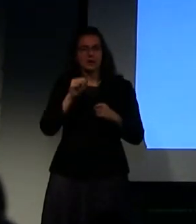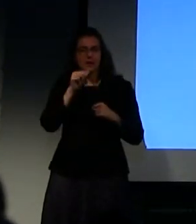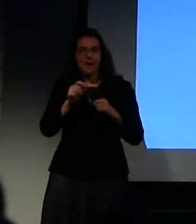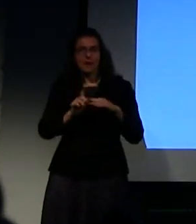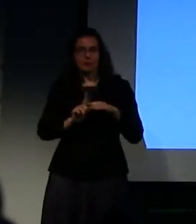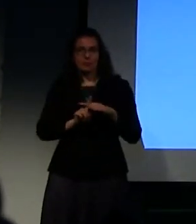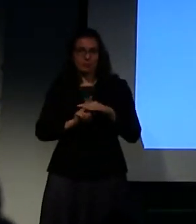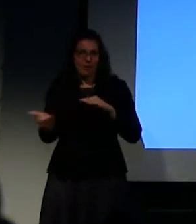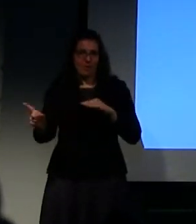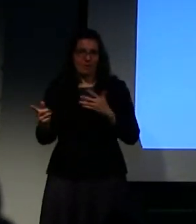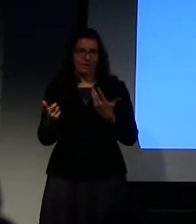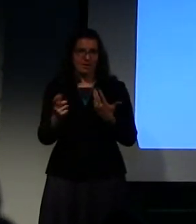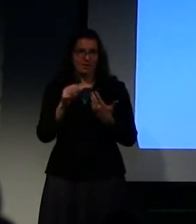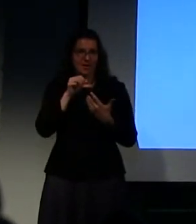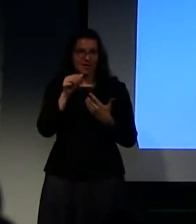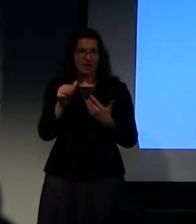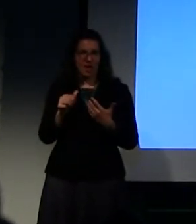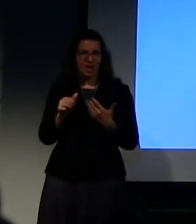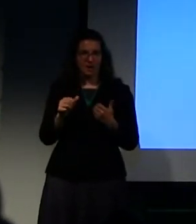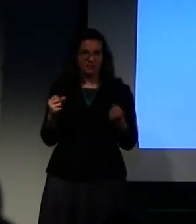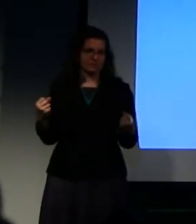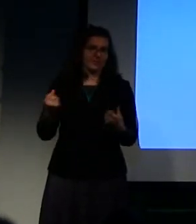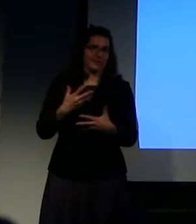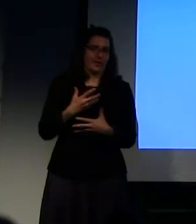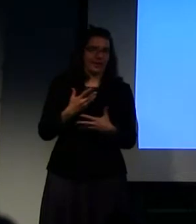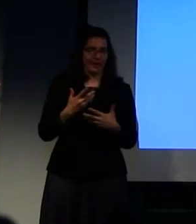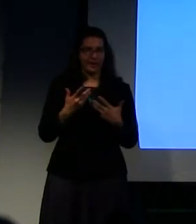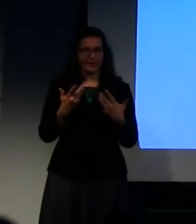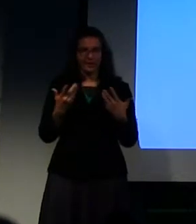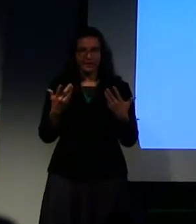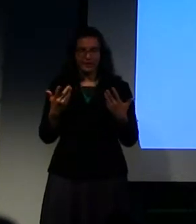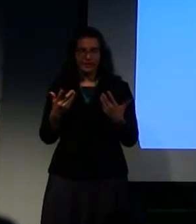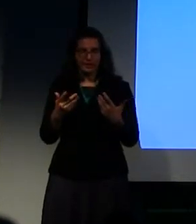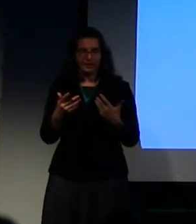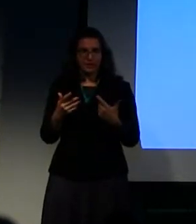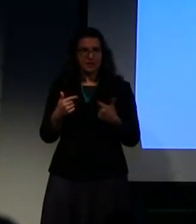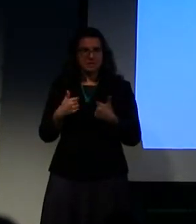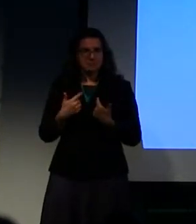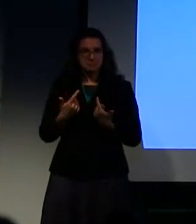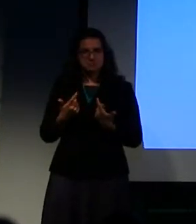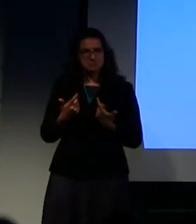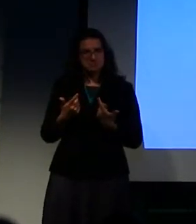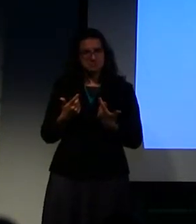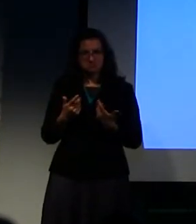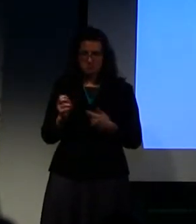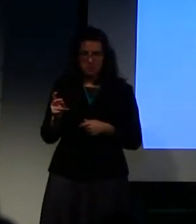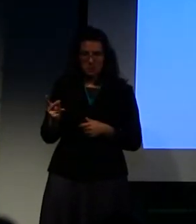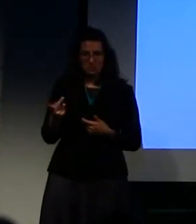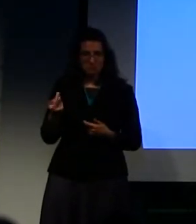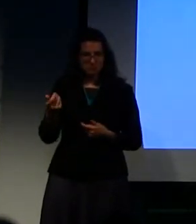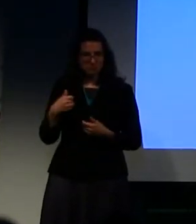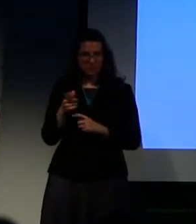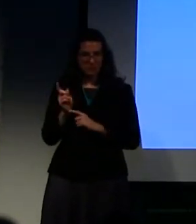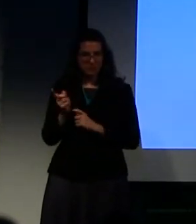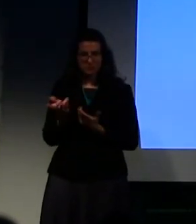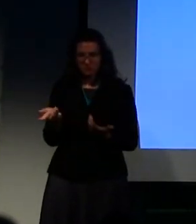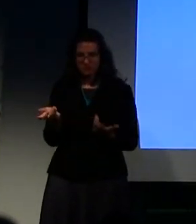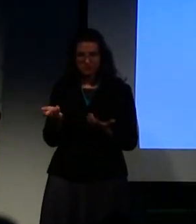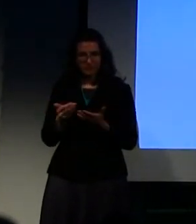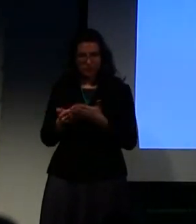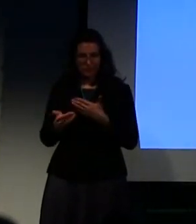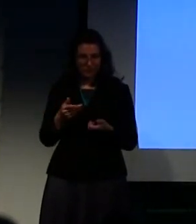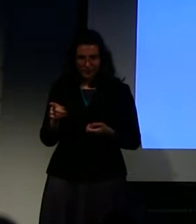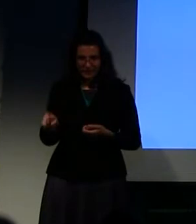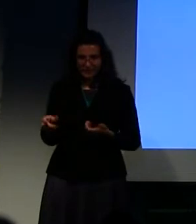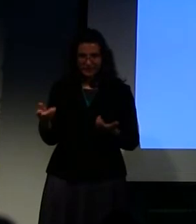and not be afraid in some way to say, it's okay if you're having a moment, whatever you